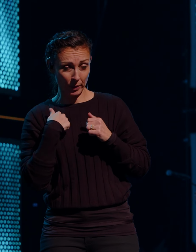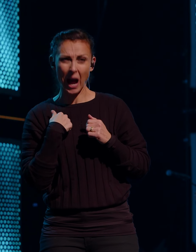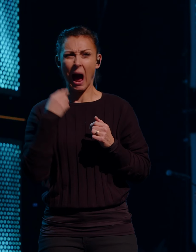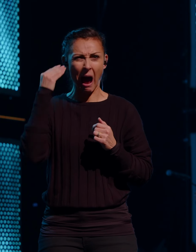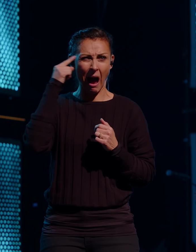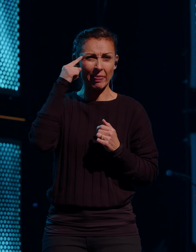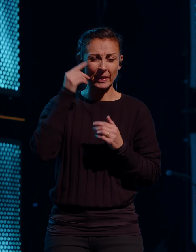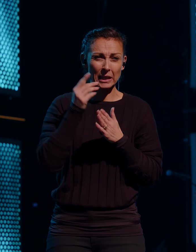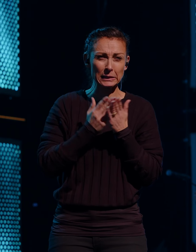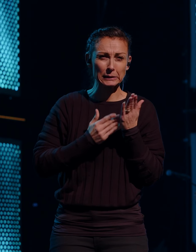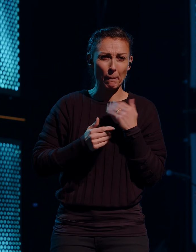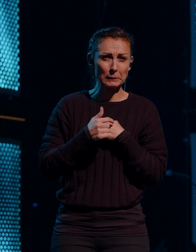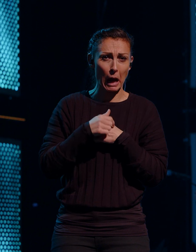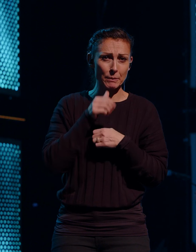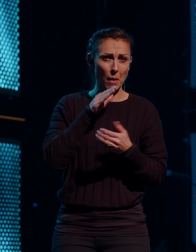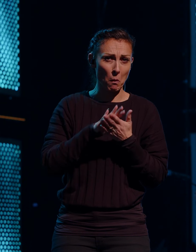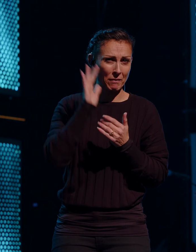Oh man.